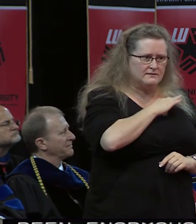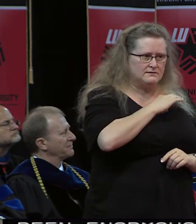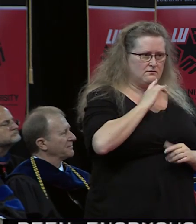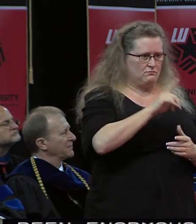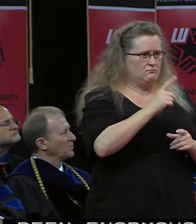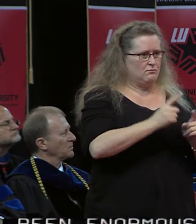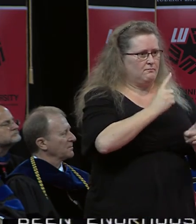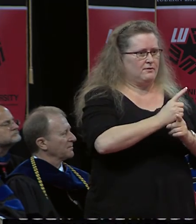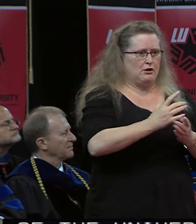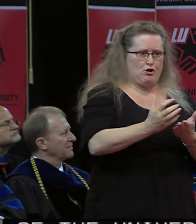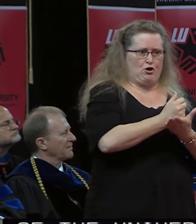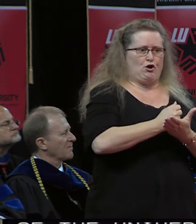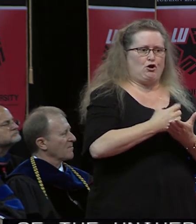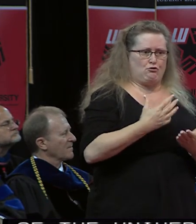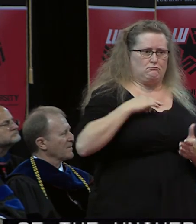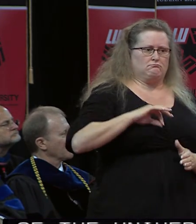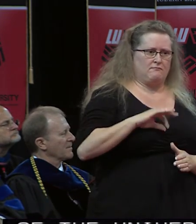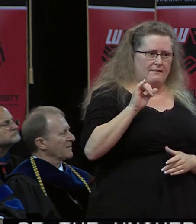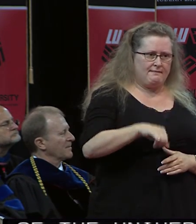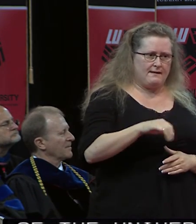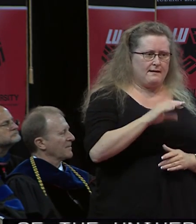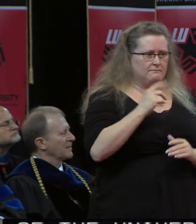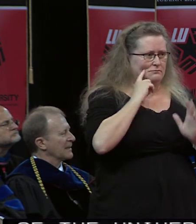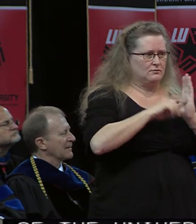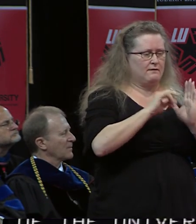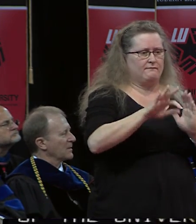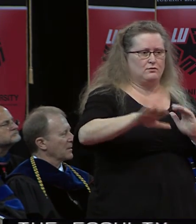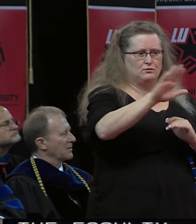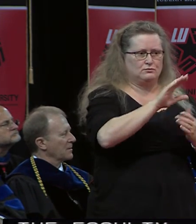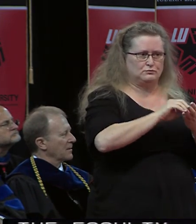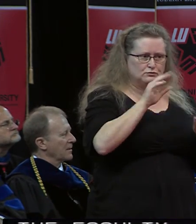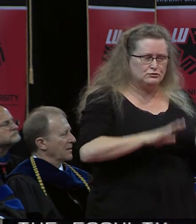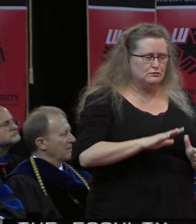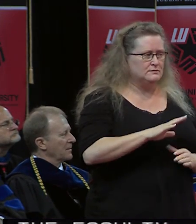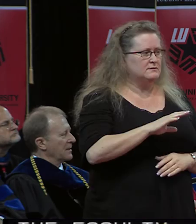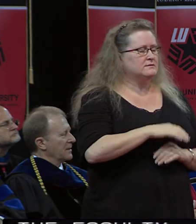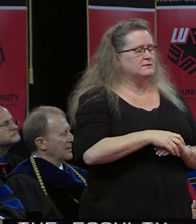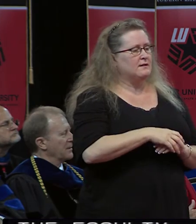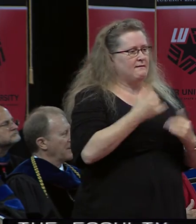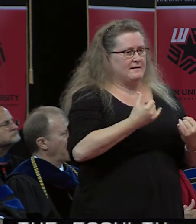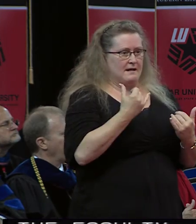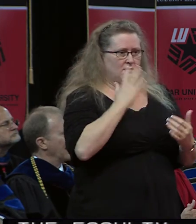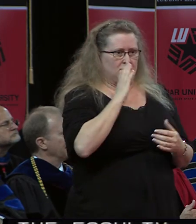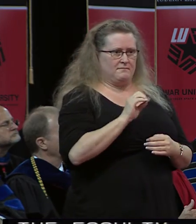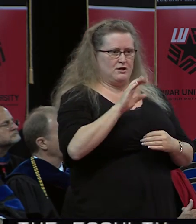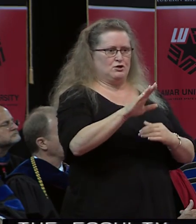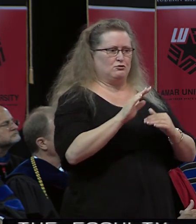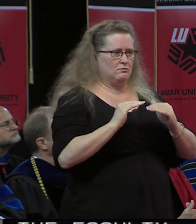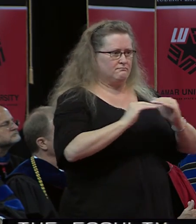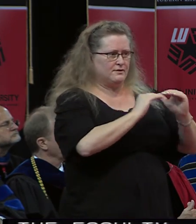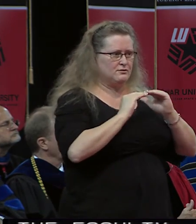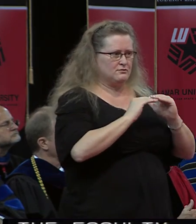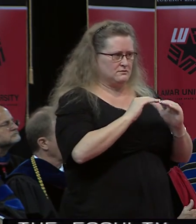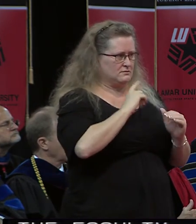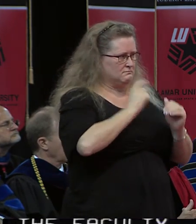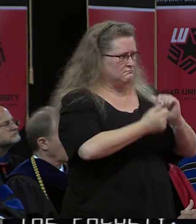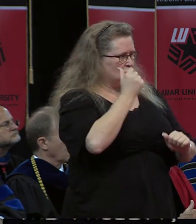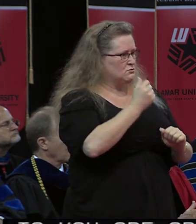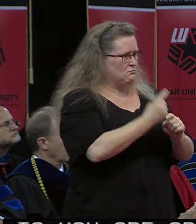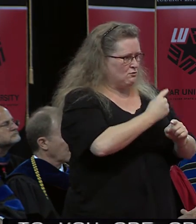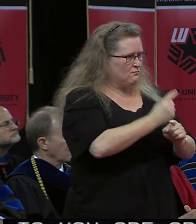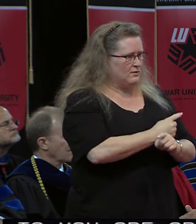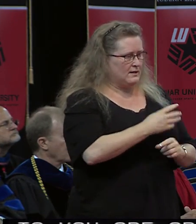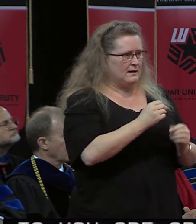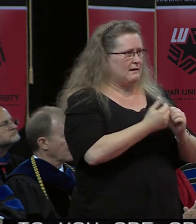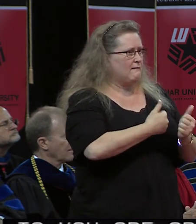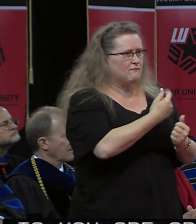and the recognition by your students, now your colleagues, I would say, is most appropriate, and certainly